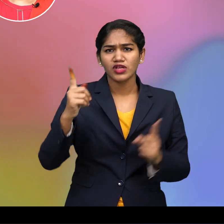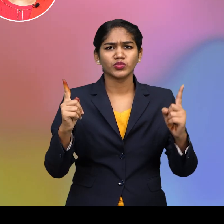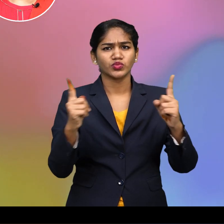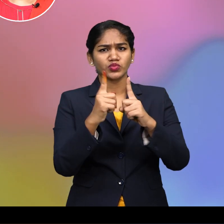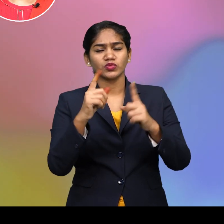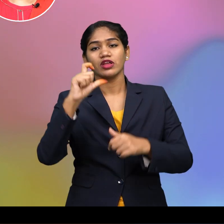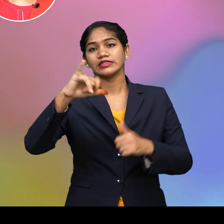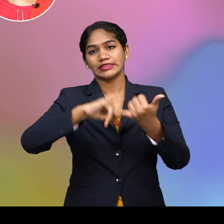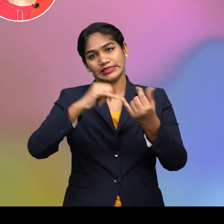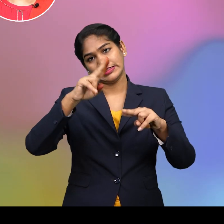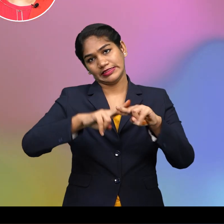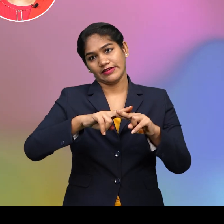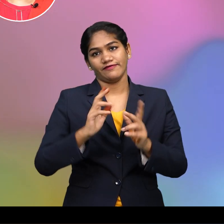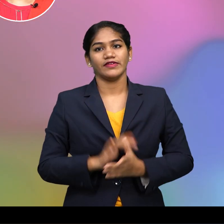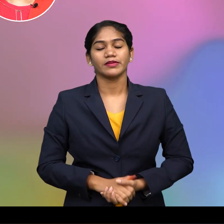CSF,